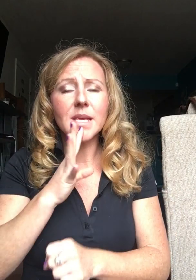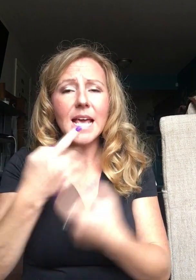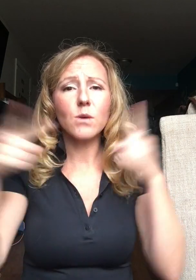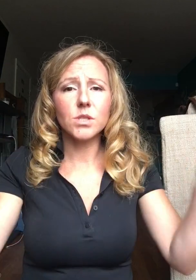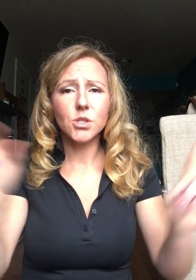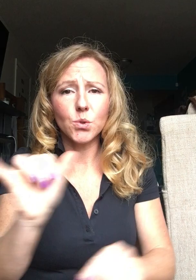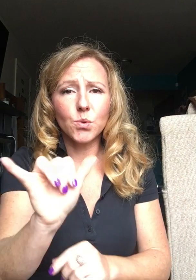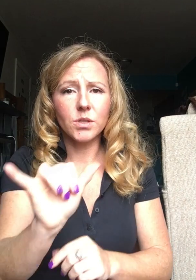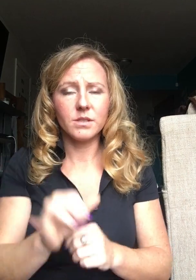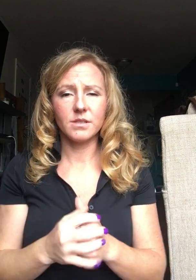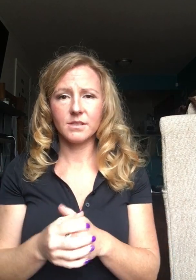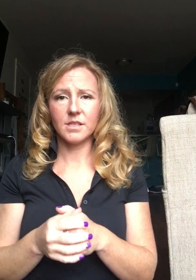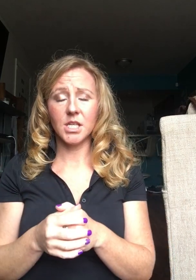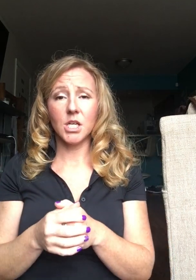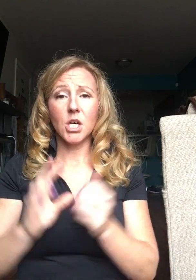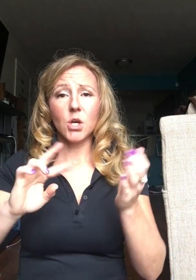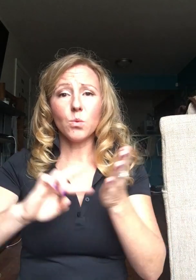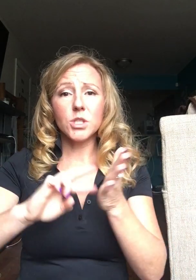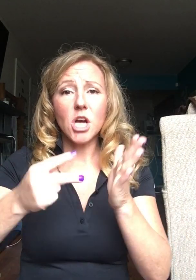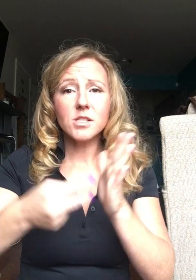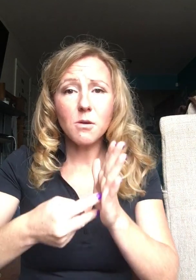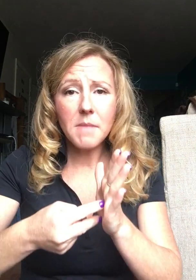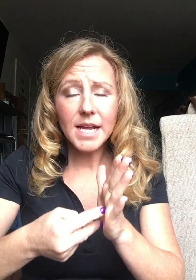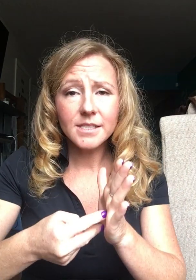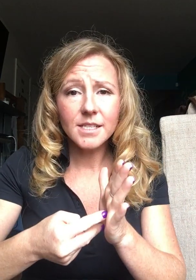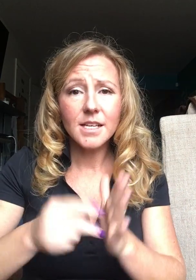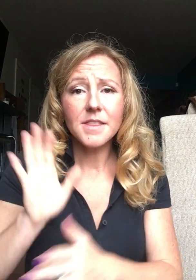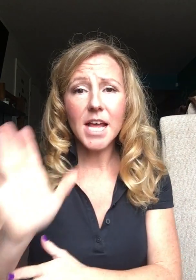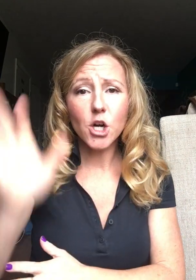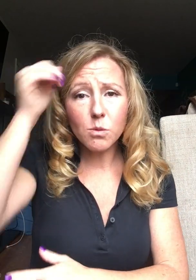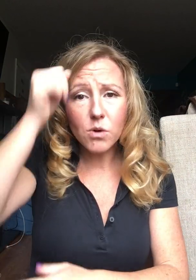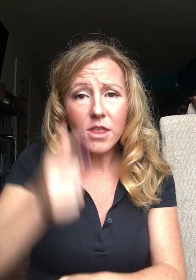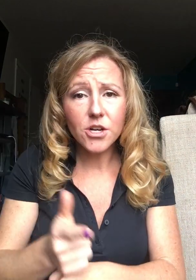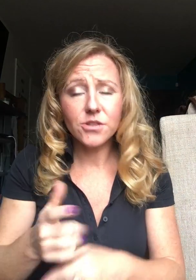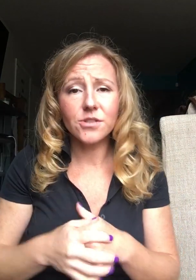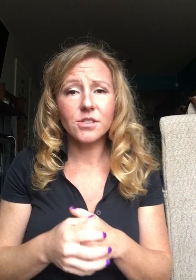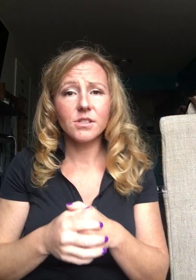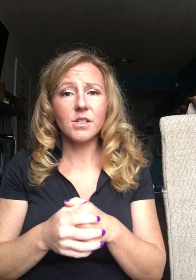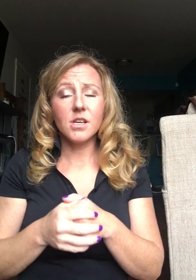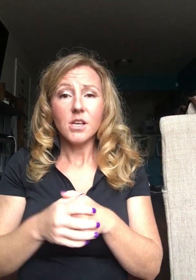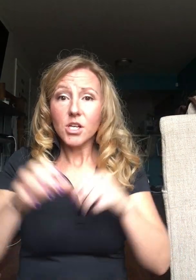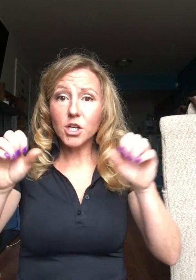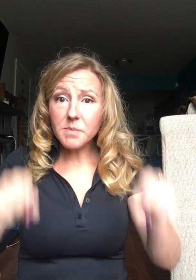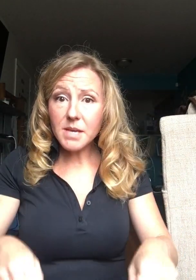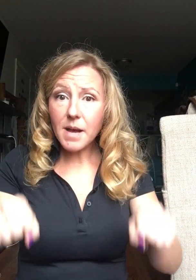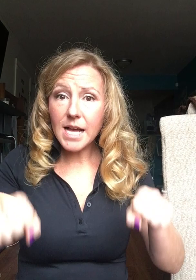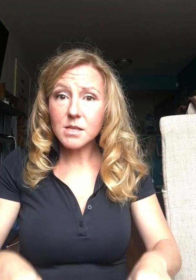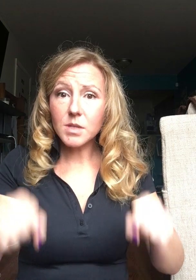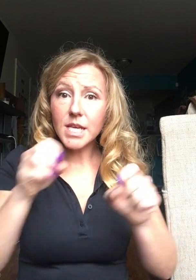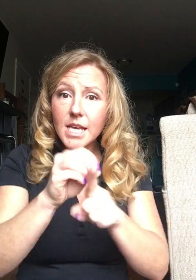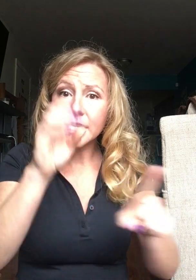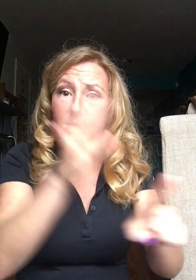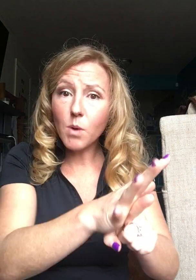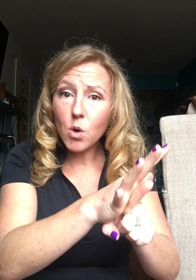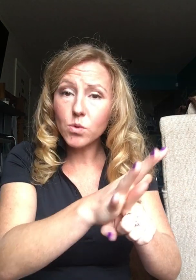out too, which also meant that her brothers could be possibly